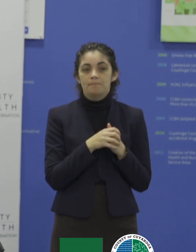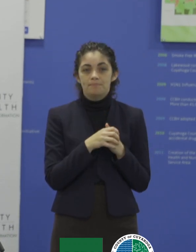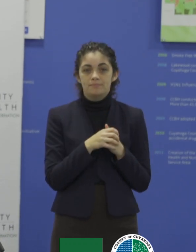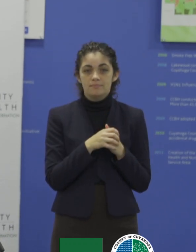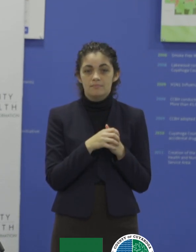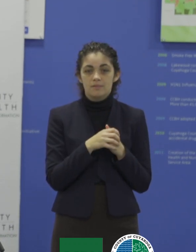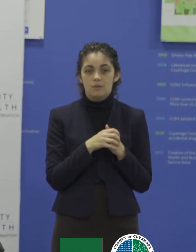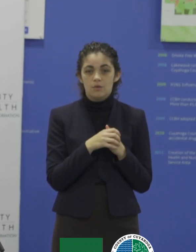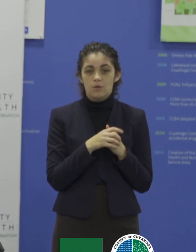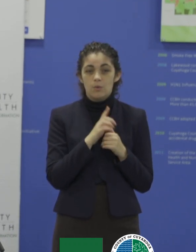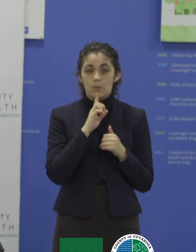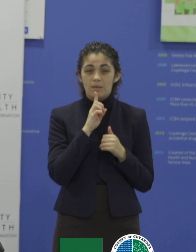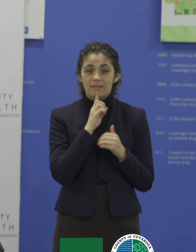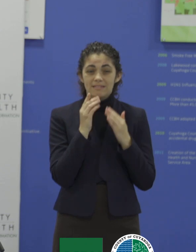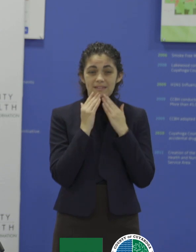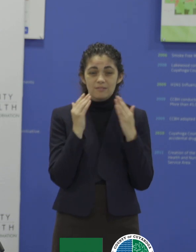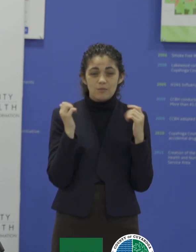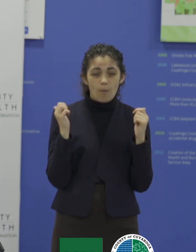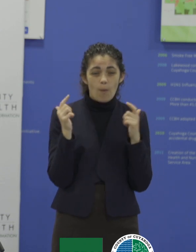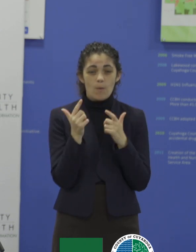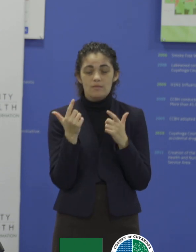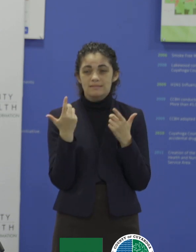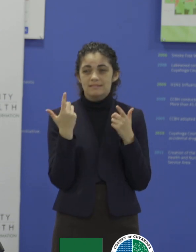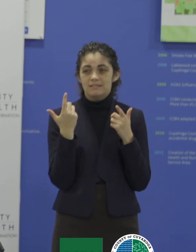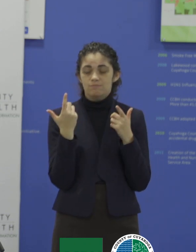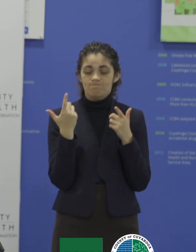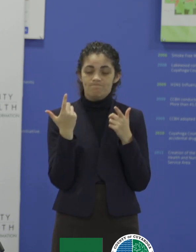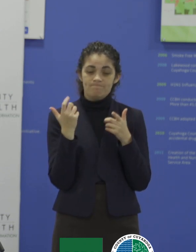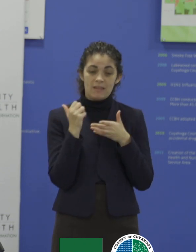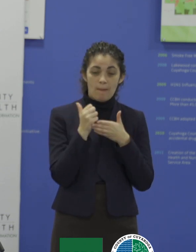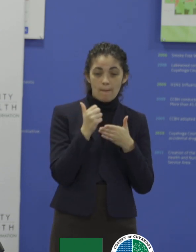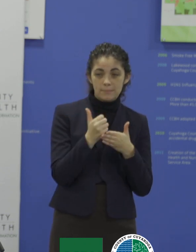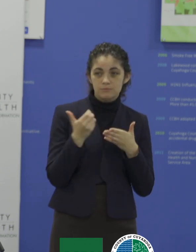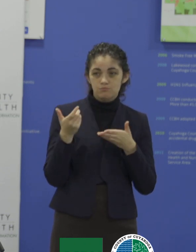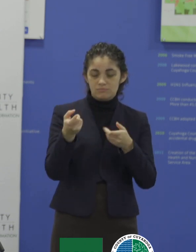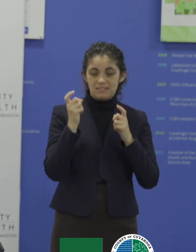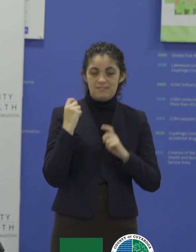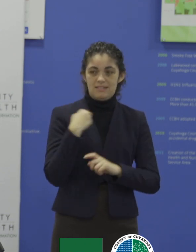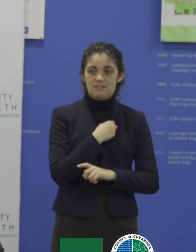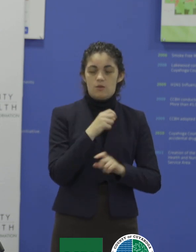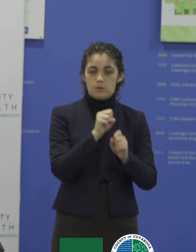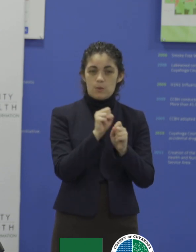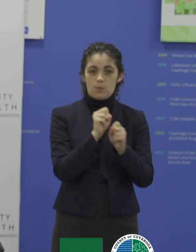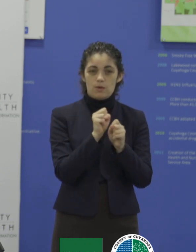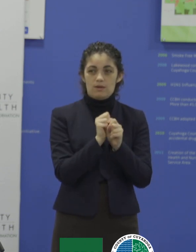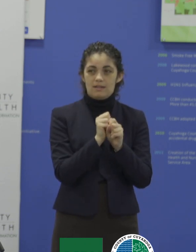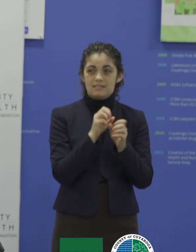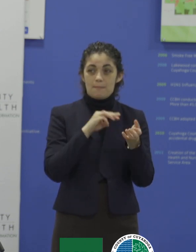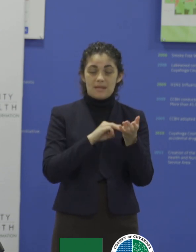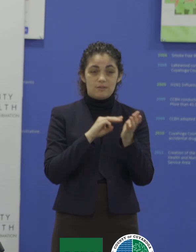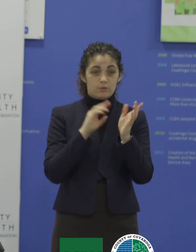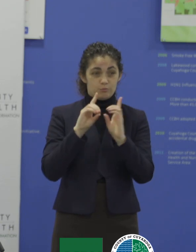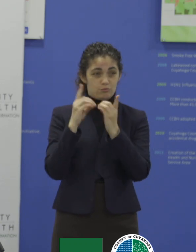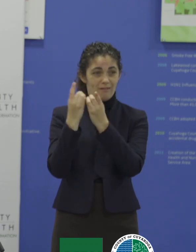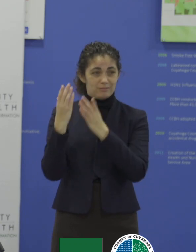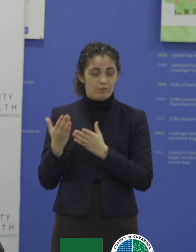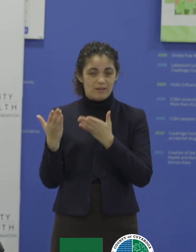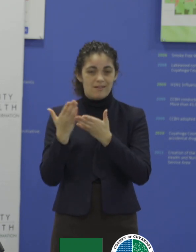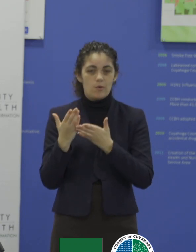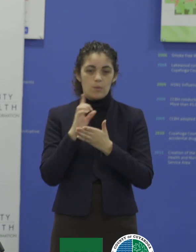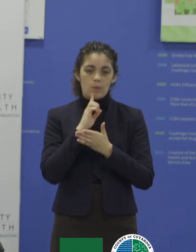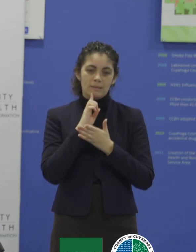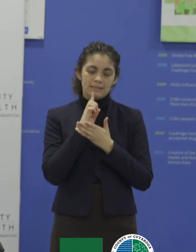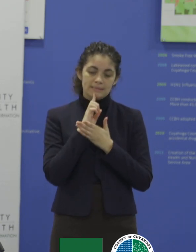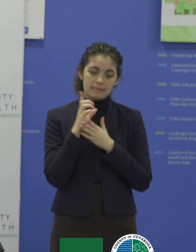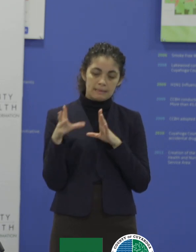I'm eternally grateful for everything she does to work with us as the medical director and to really embrace